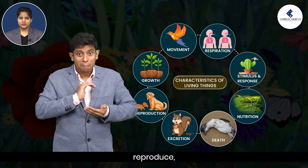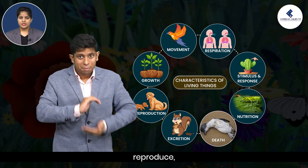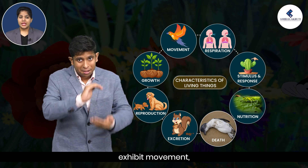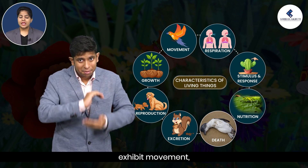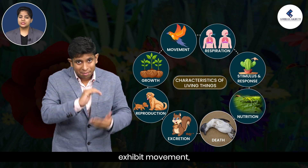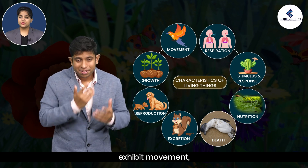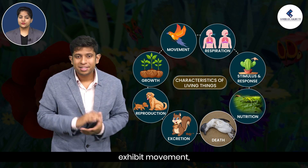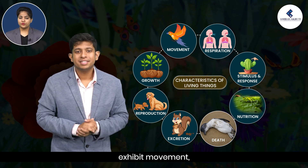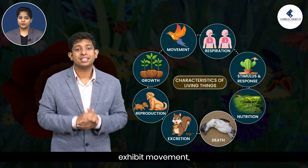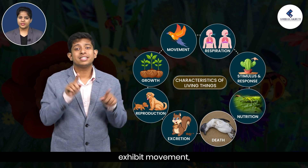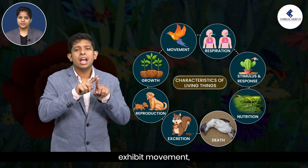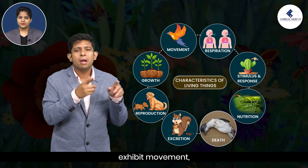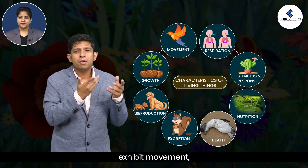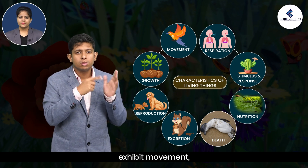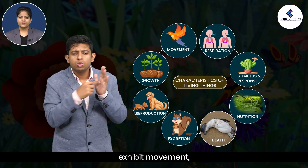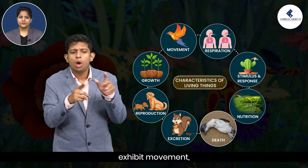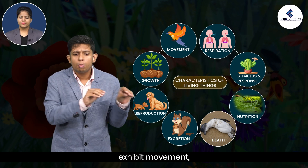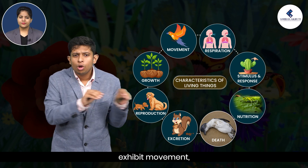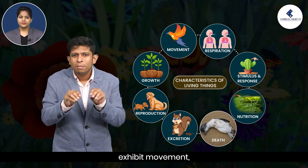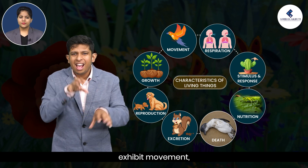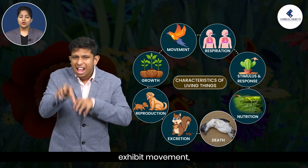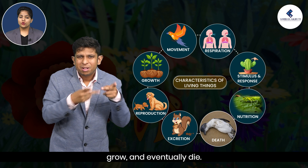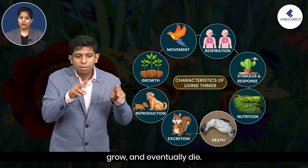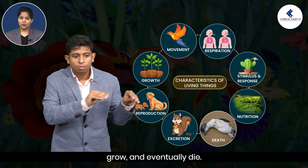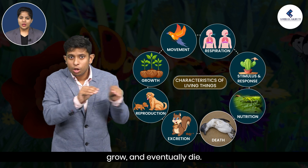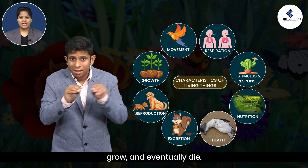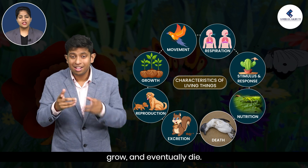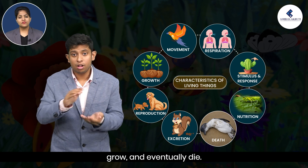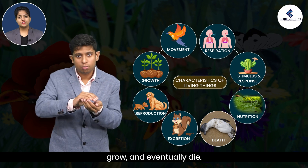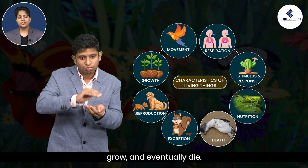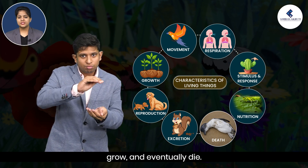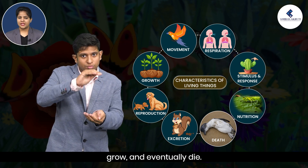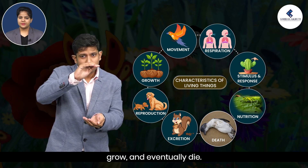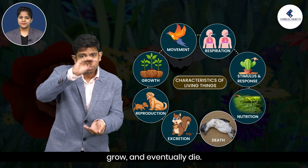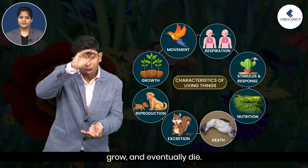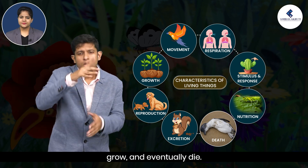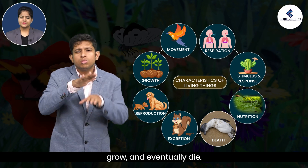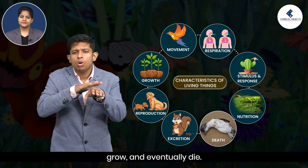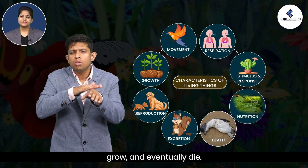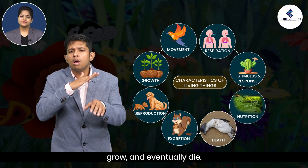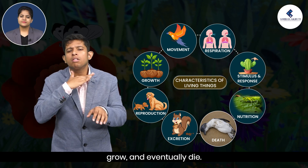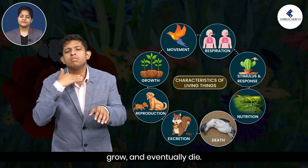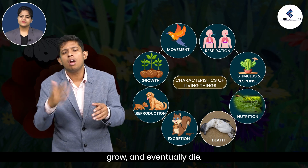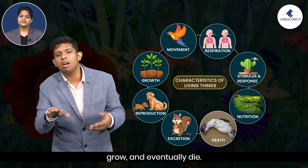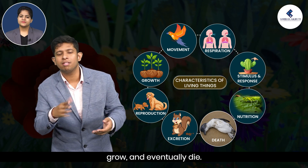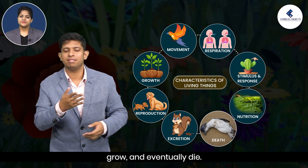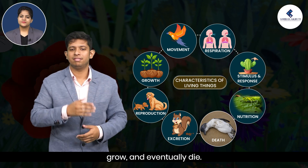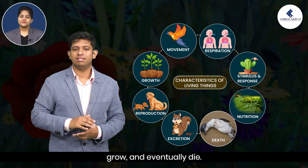reproduce, exhibit movement, grow, and eventually die.